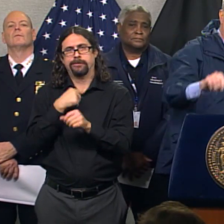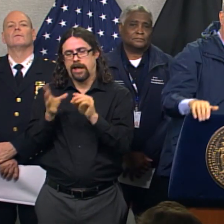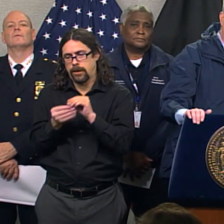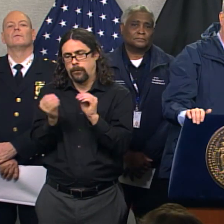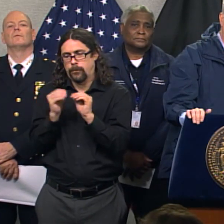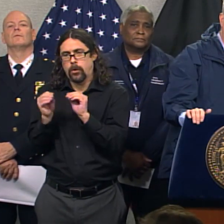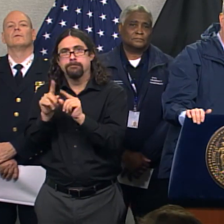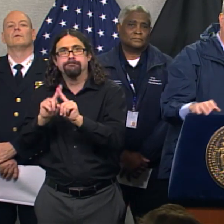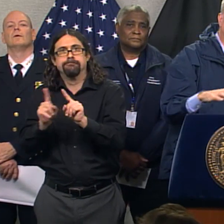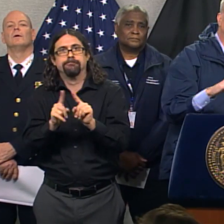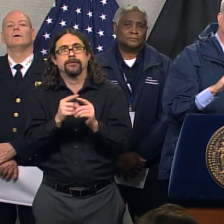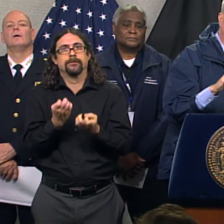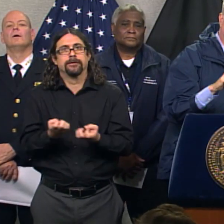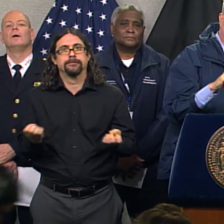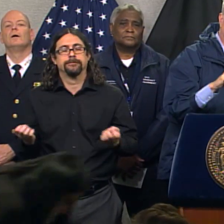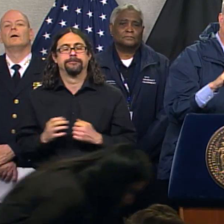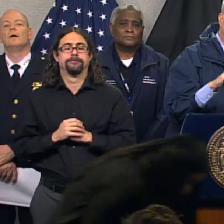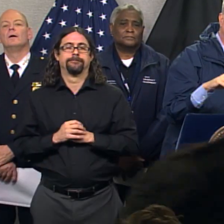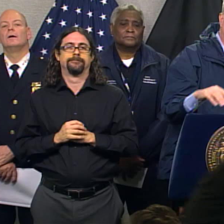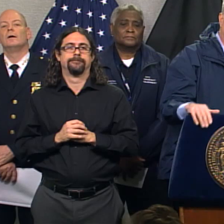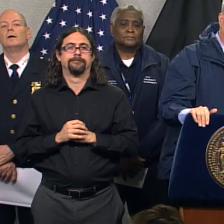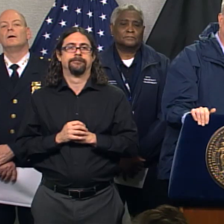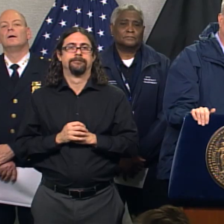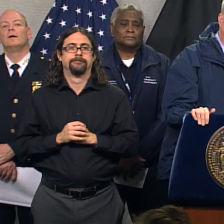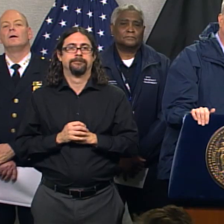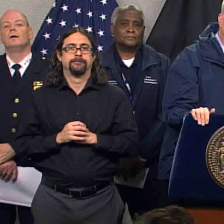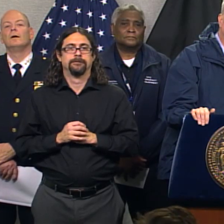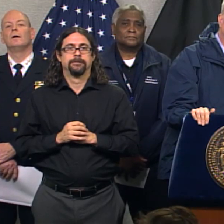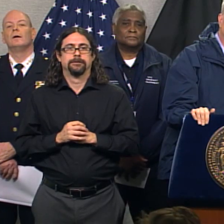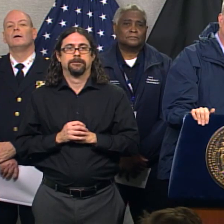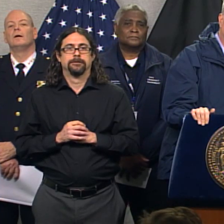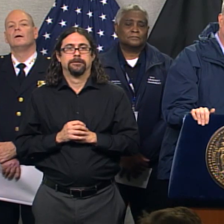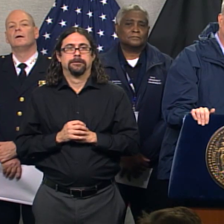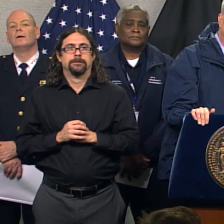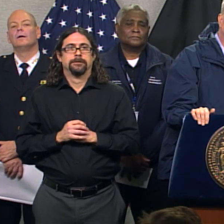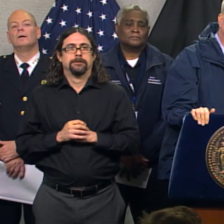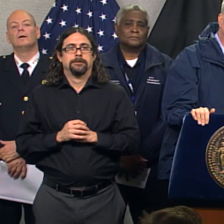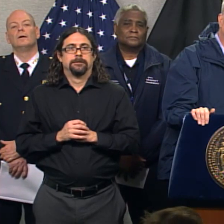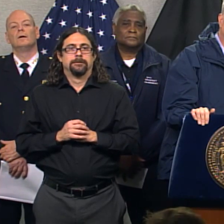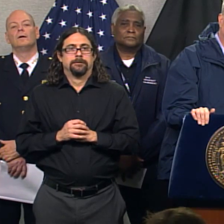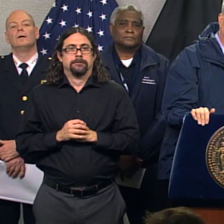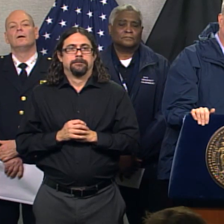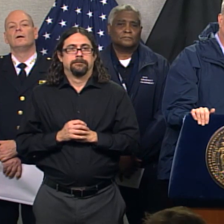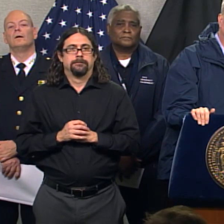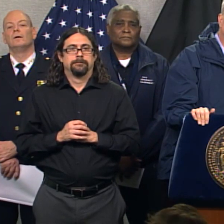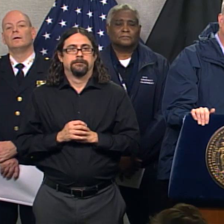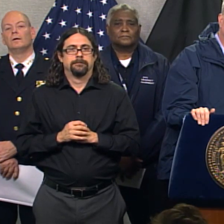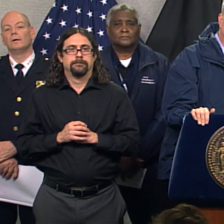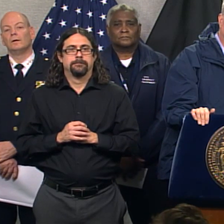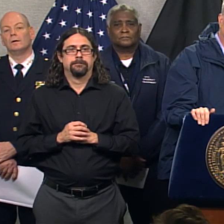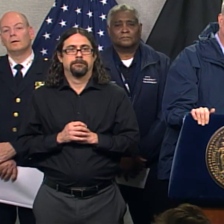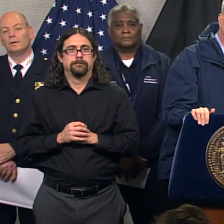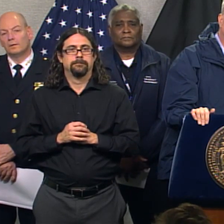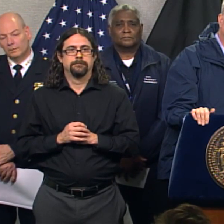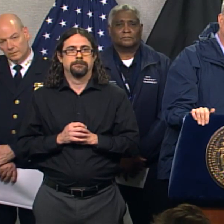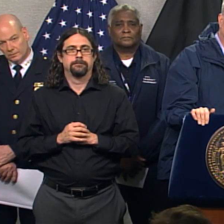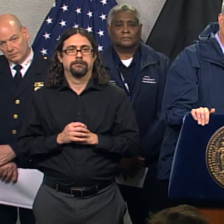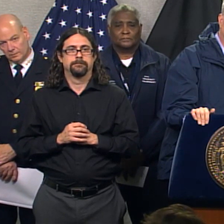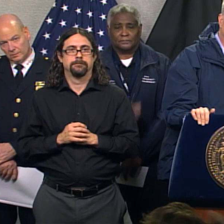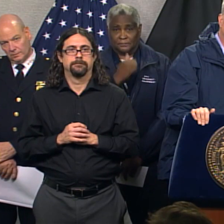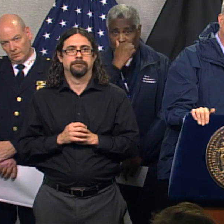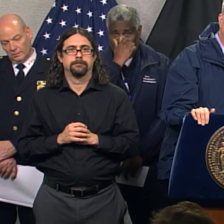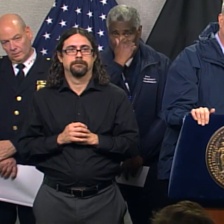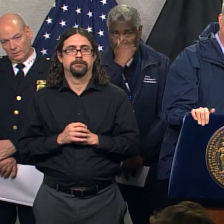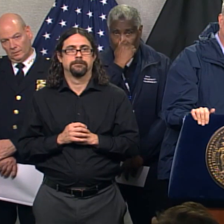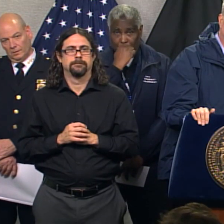Mr. Mayor, Mariela Salgado from Univision. I was wondering if you could elaborate on that. The smaller vehicles, you talked about investing $21 million.